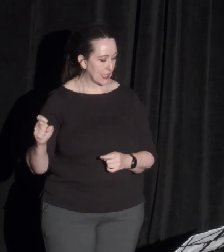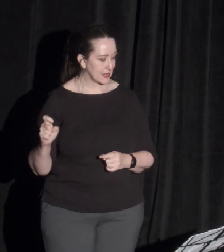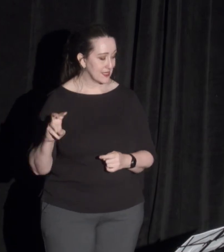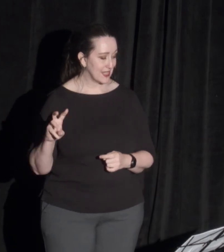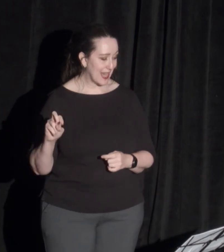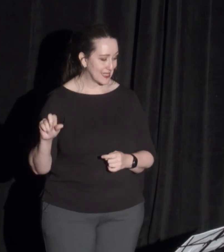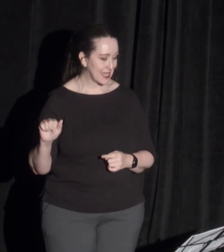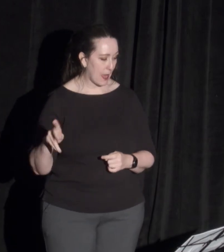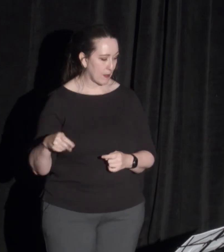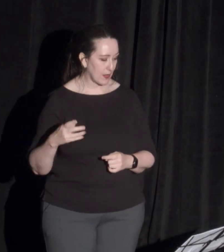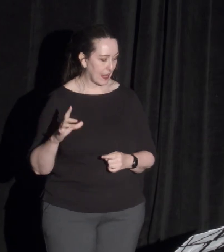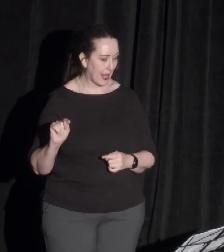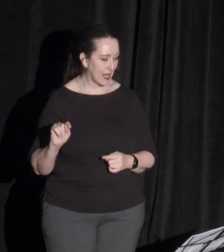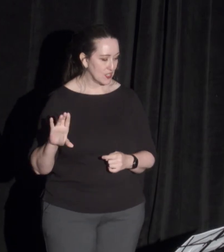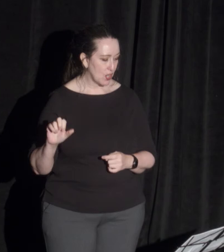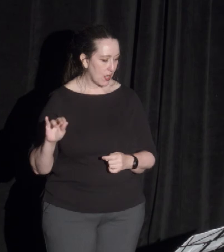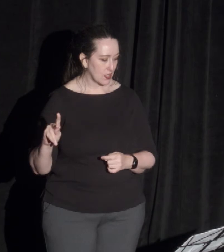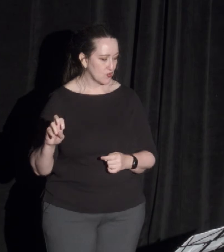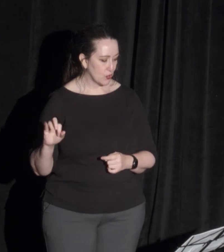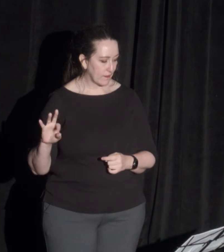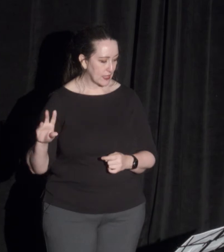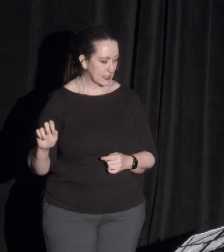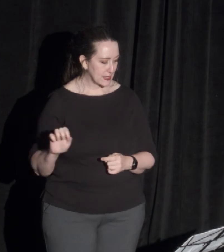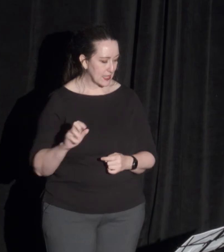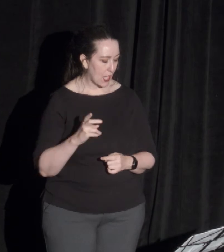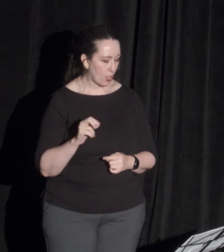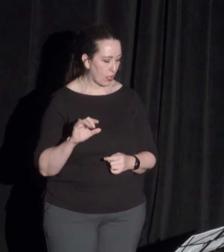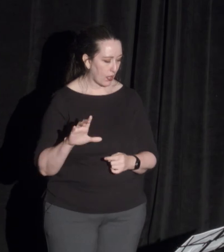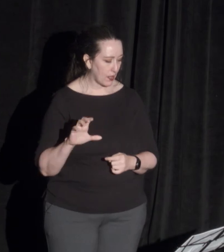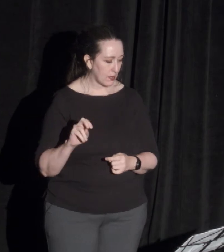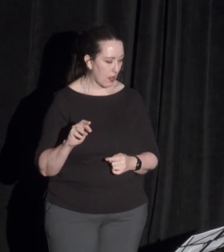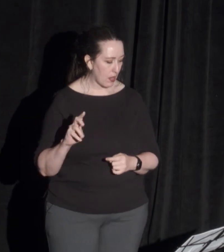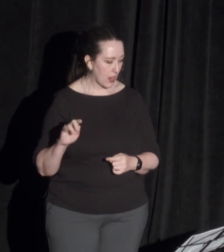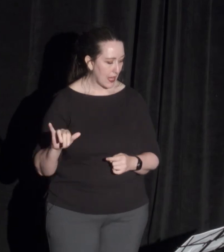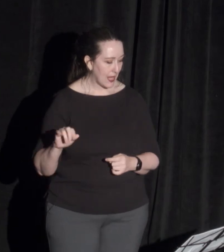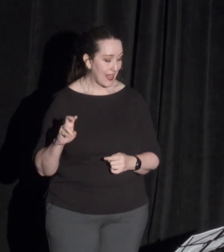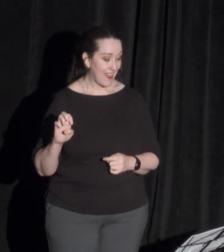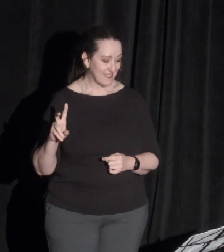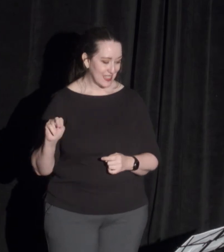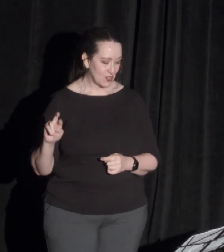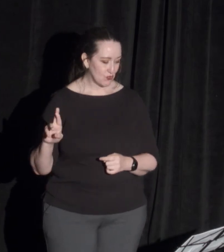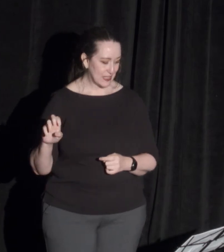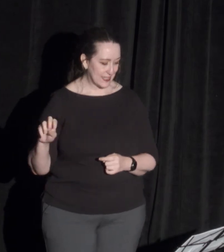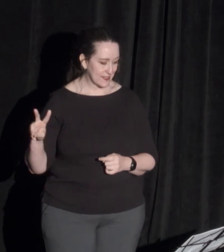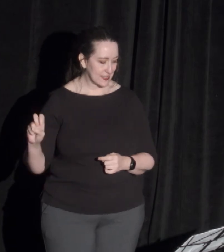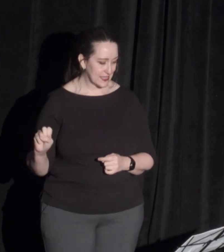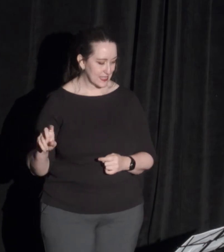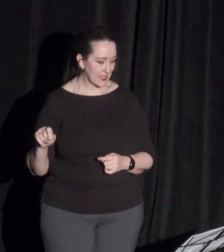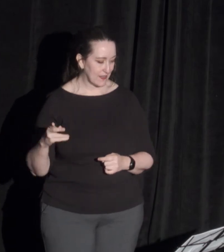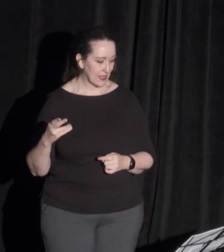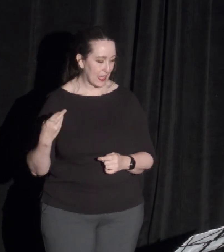Chuck Surface, Eric Nunnally, Evan Reeves, Stephen H. Silver, James